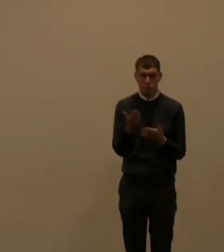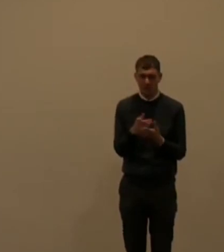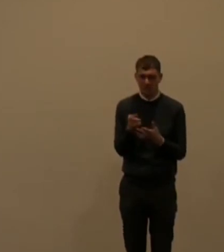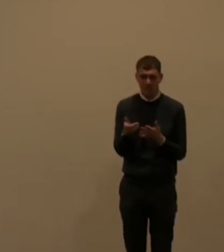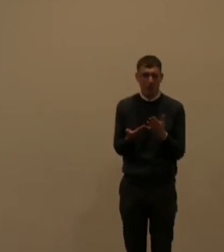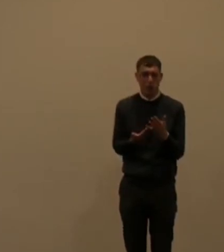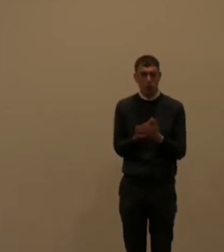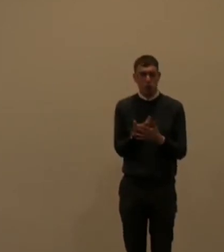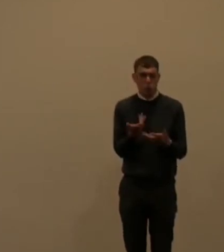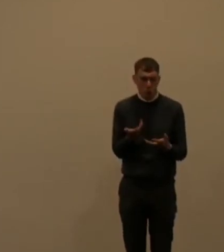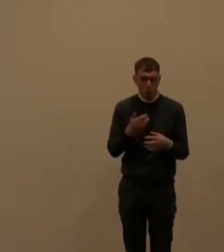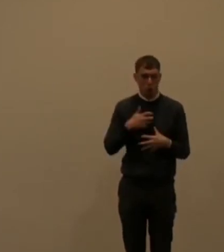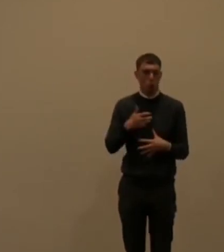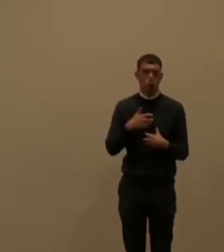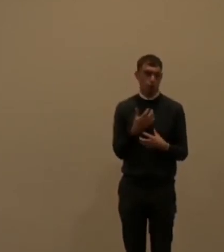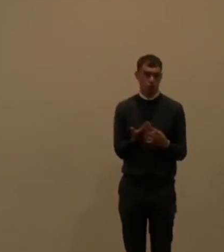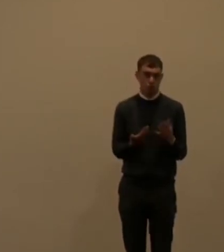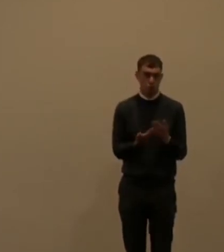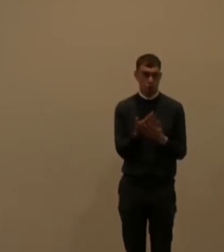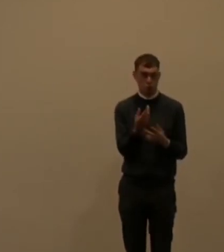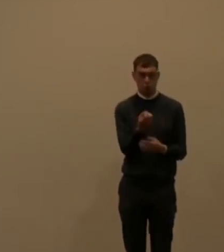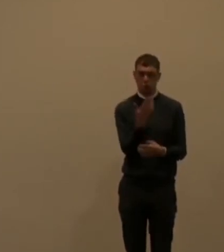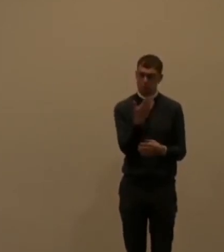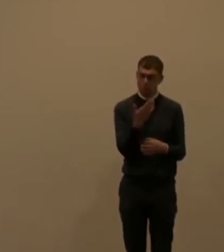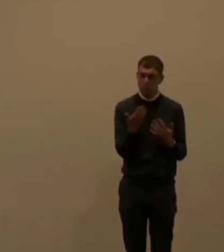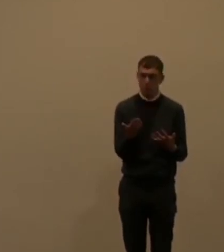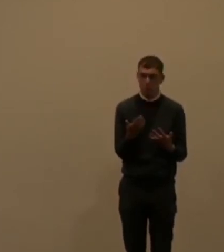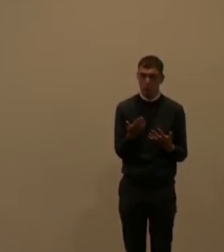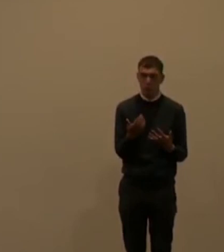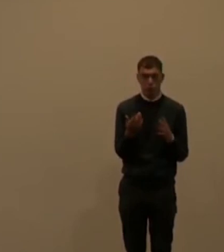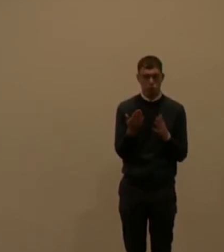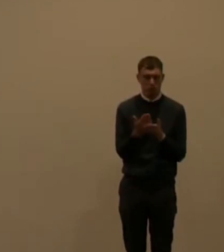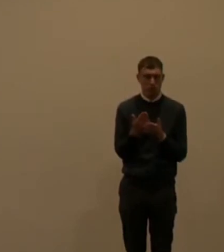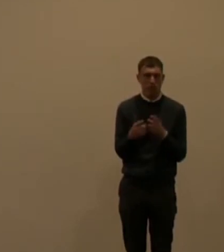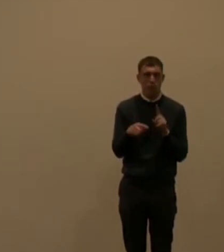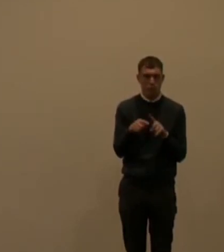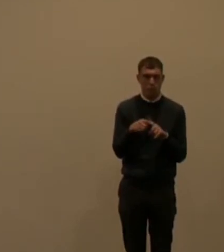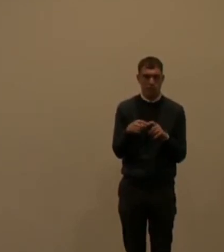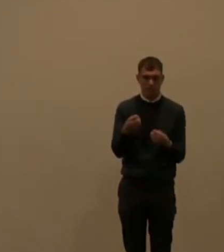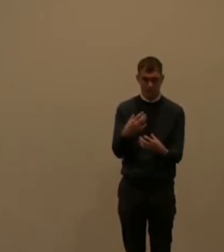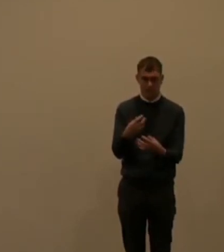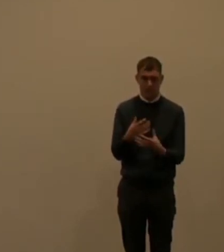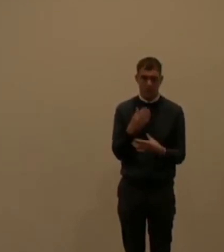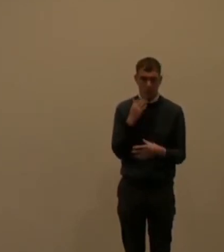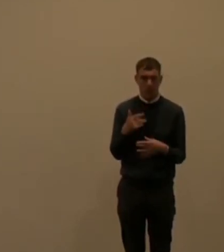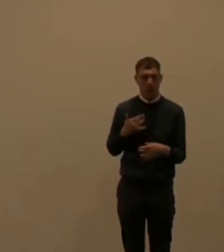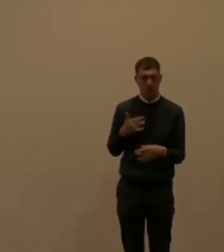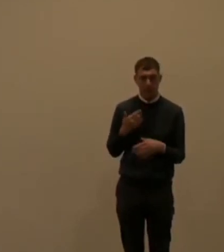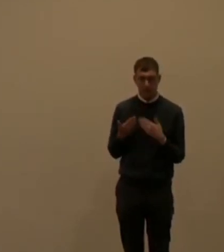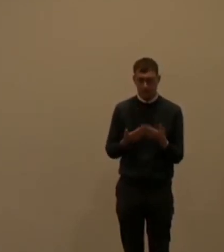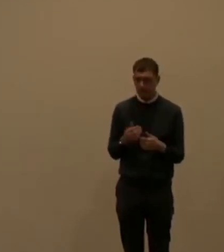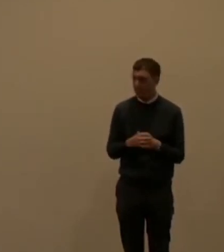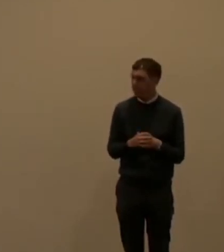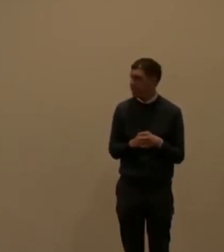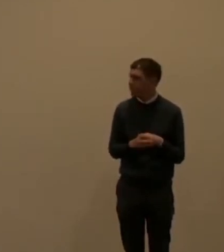and it wasn't like a shock when they got there. So we got very positive feedback when we went live, because there was